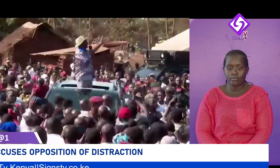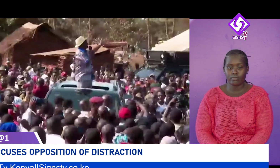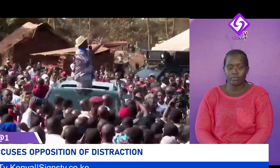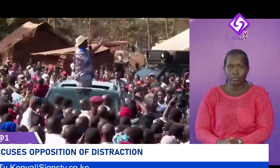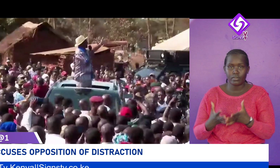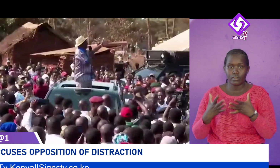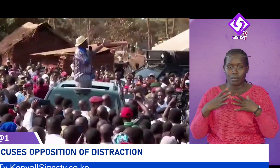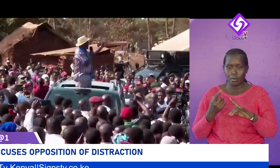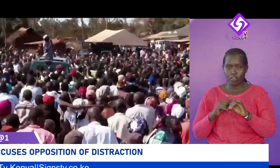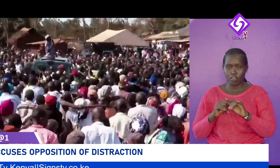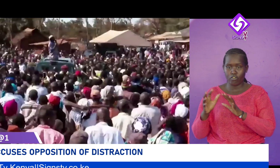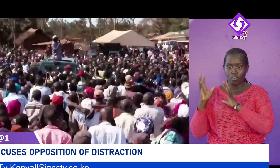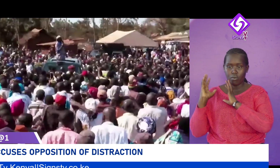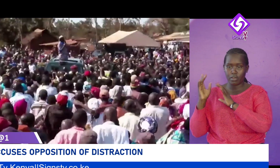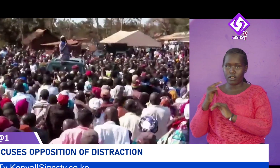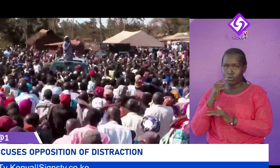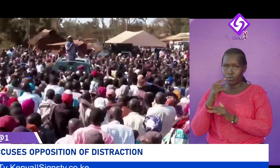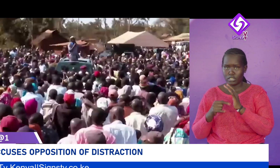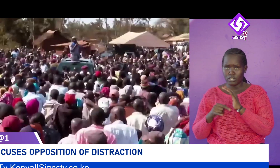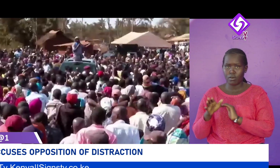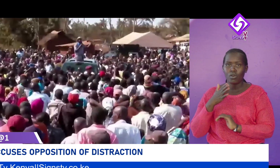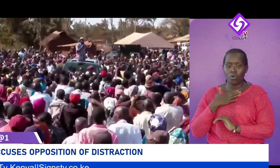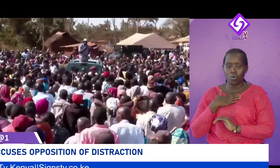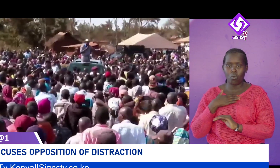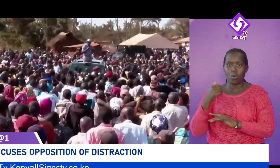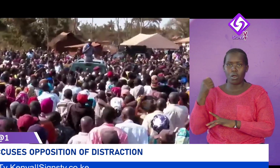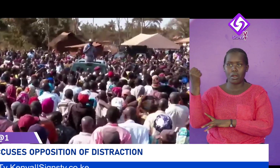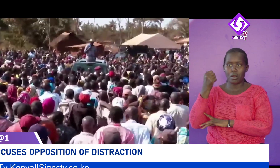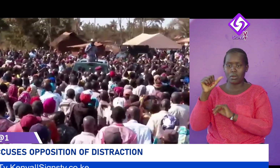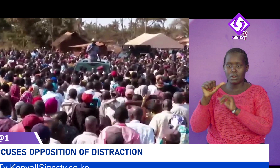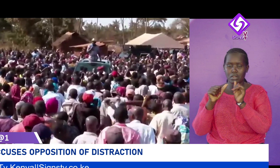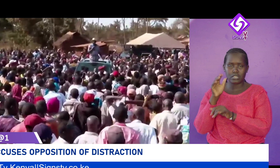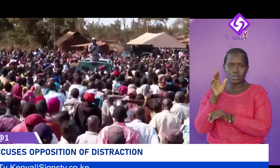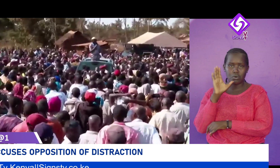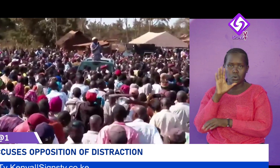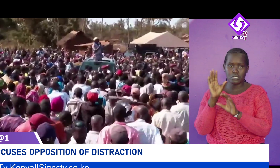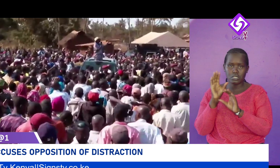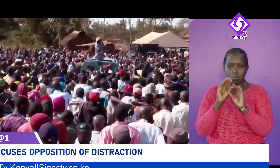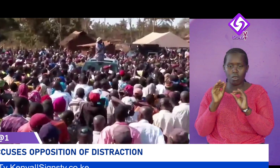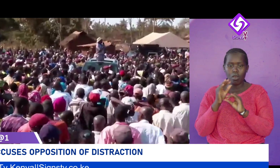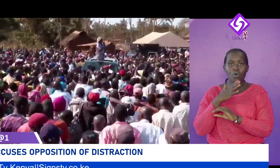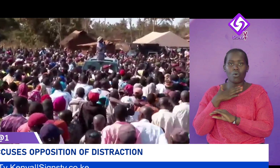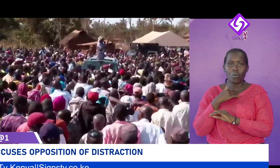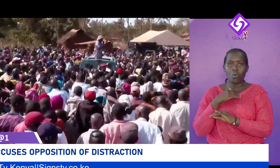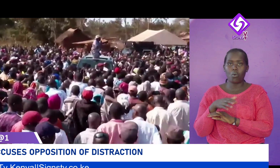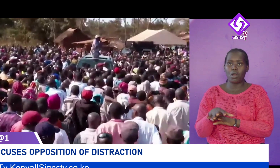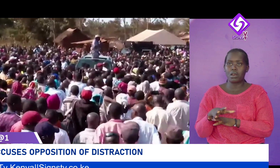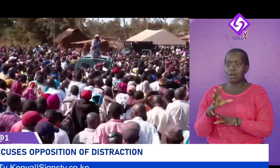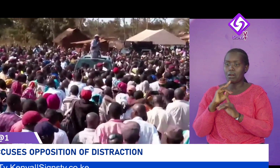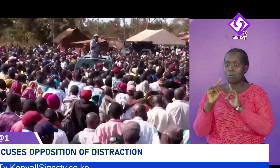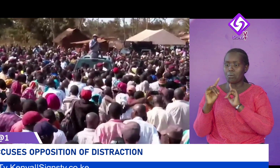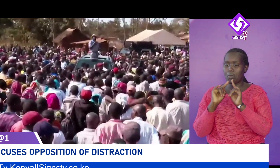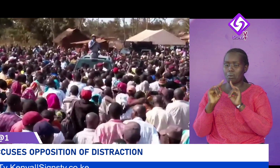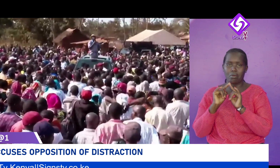Kilifi mnasemaje? Hatutaki siasa ya fitina. Hatutaki panganga na porojo.